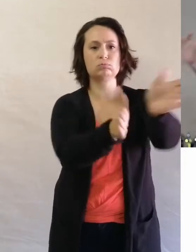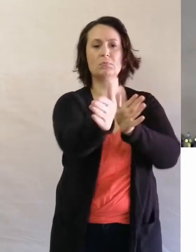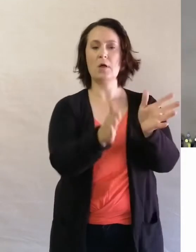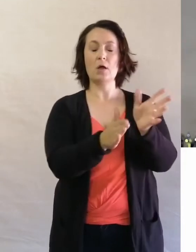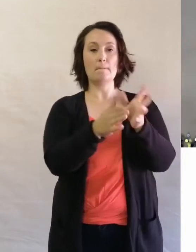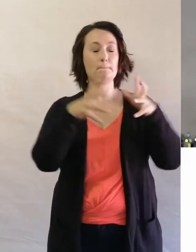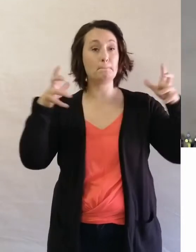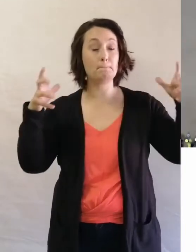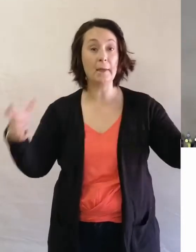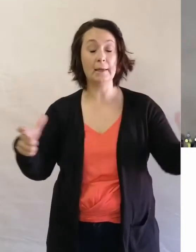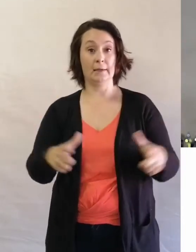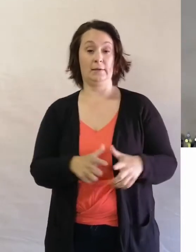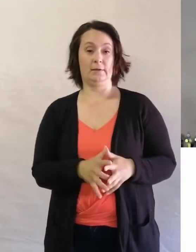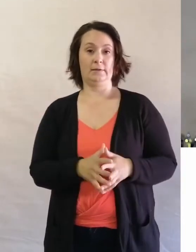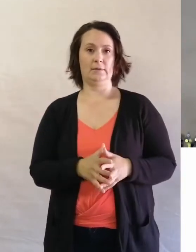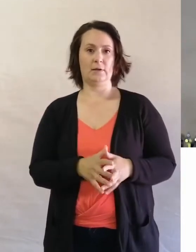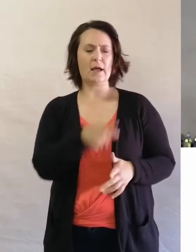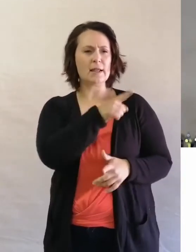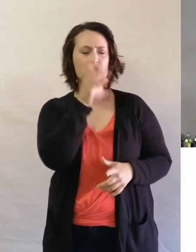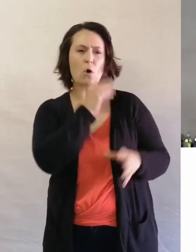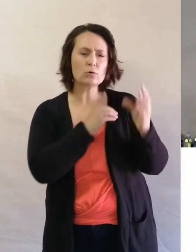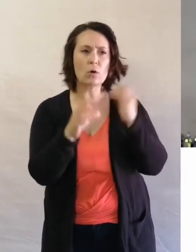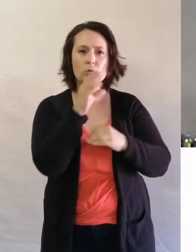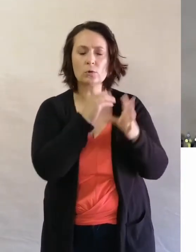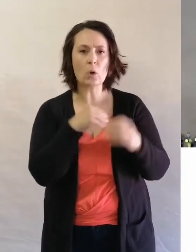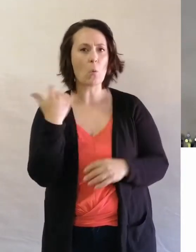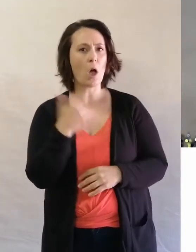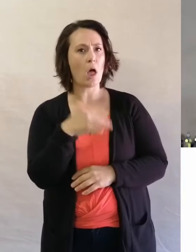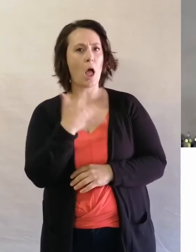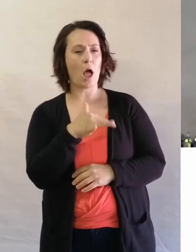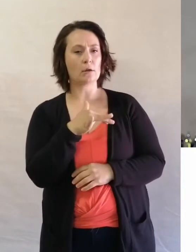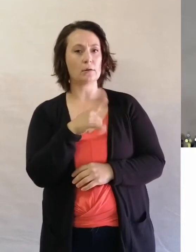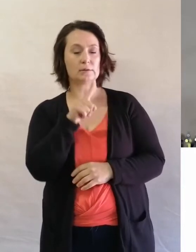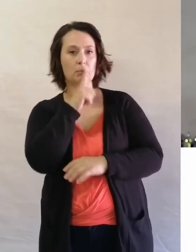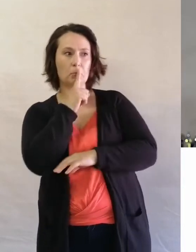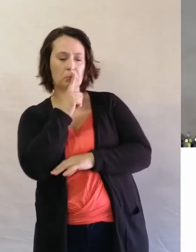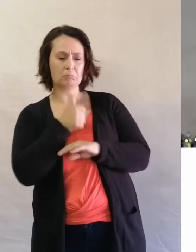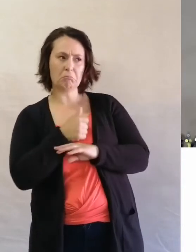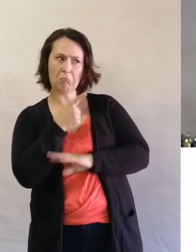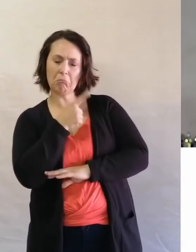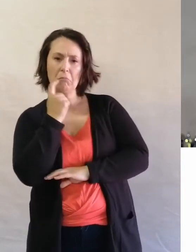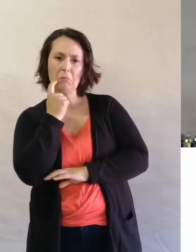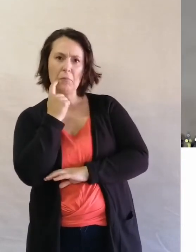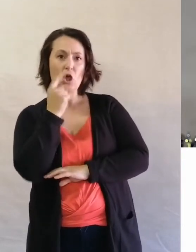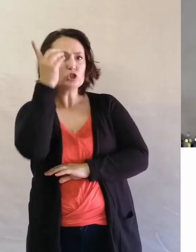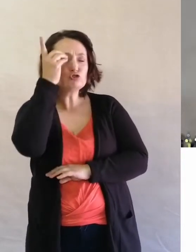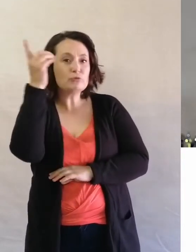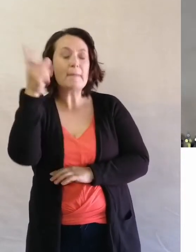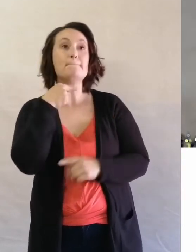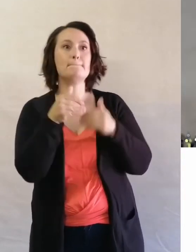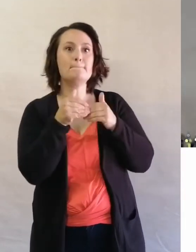jobs. And as he was talking, I thought to myself, I didn't say it to him to my shame, but I thought to myself, dream bigger,